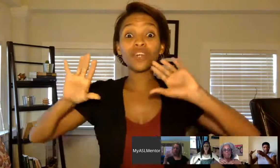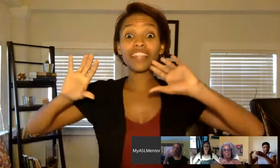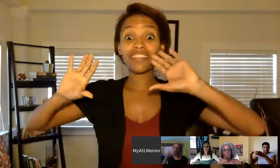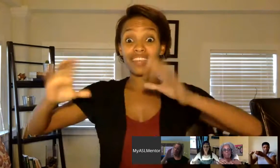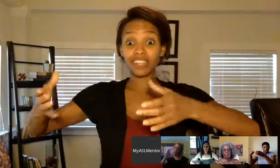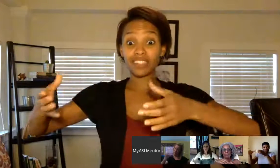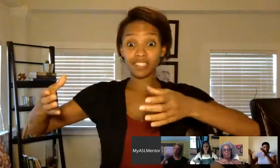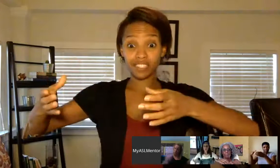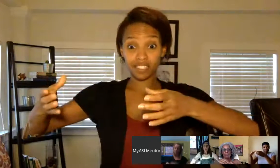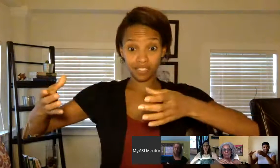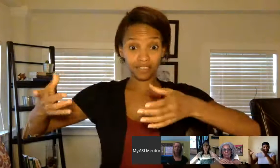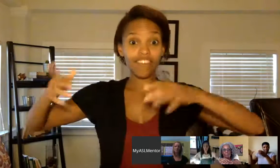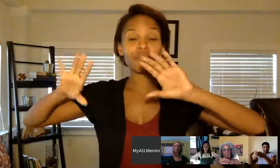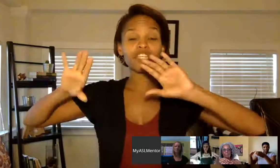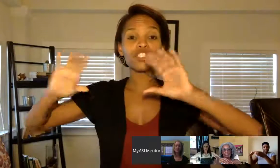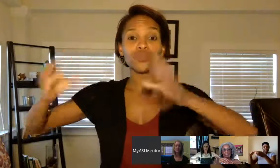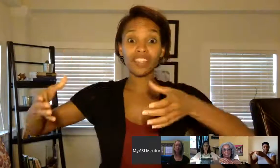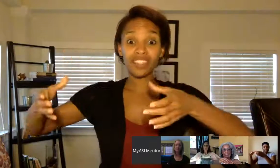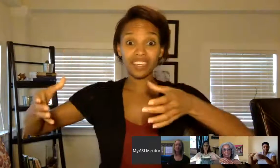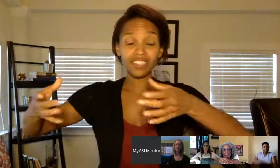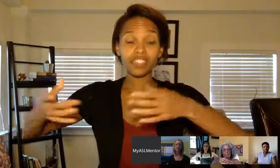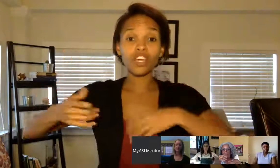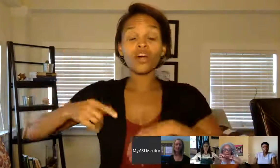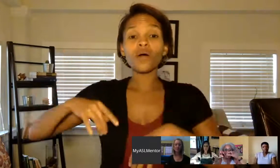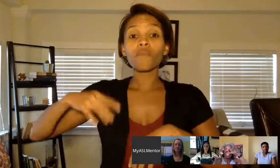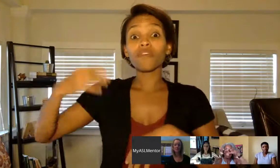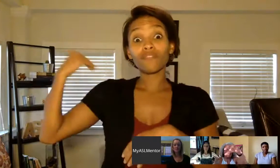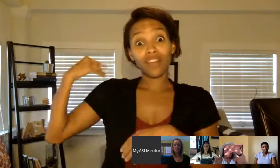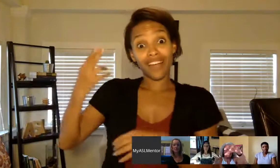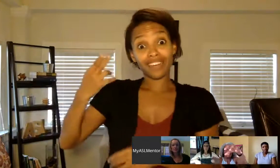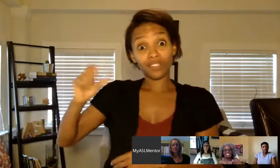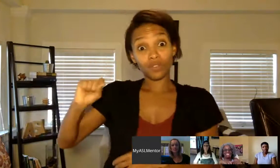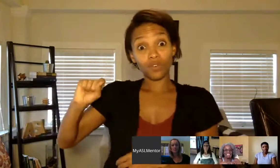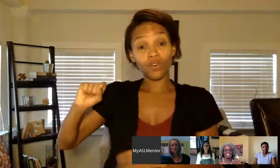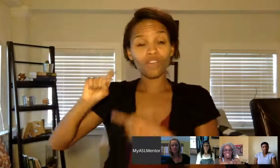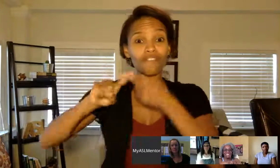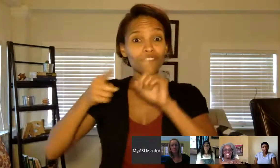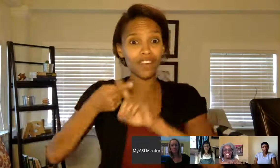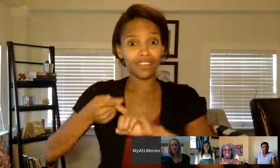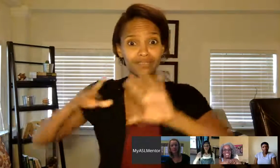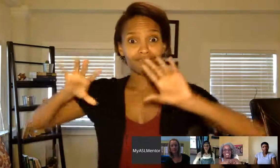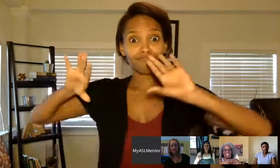Everybody's doing this. Everybody's doing this.